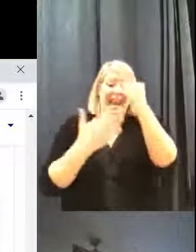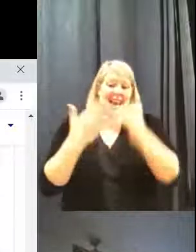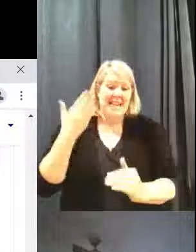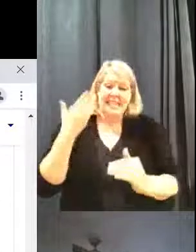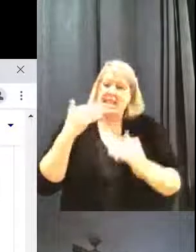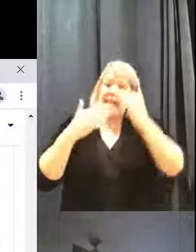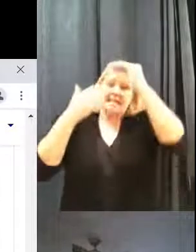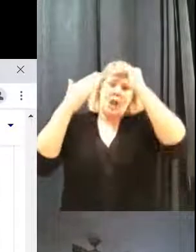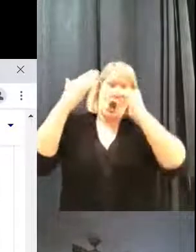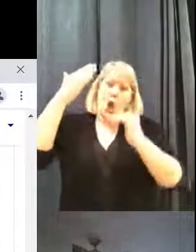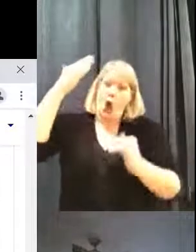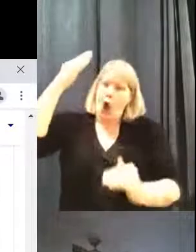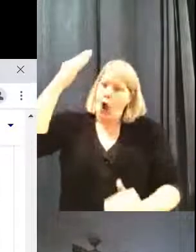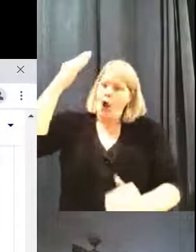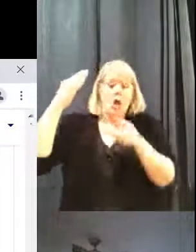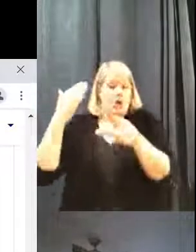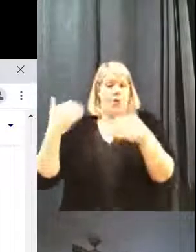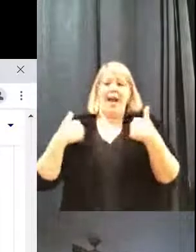of them, which is wonderful.